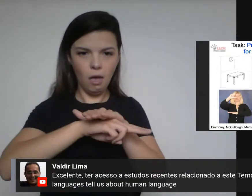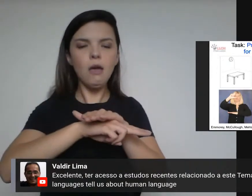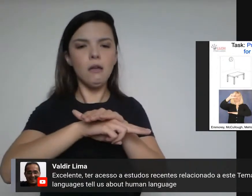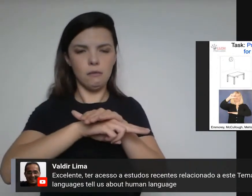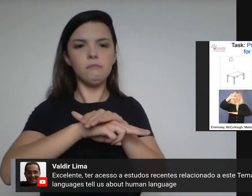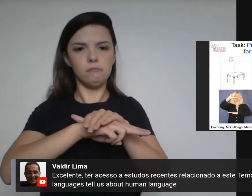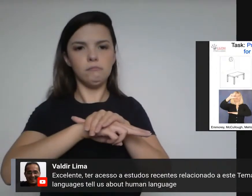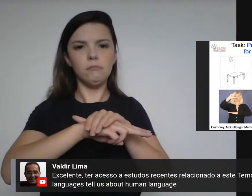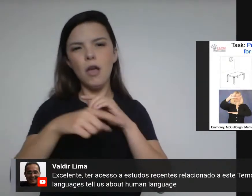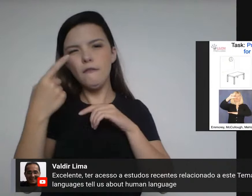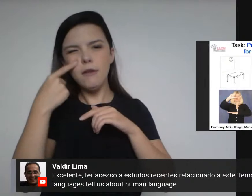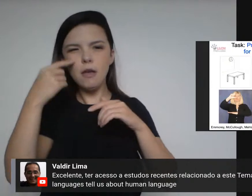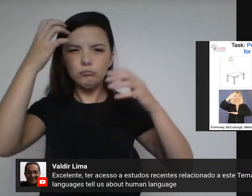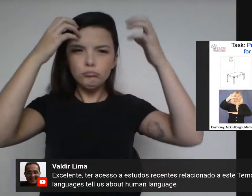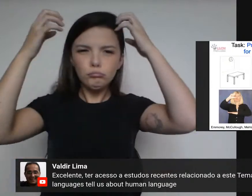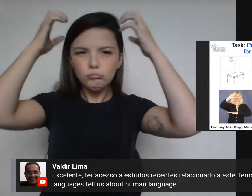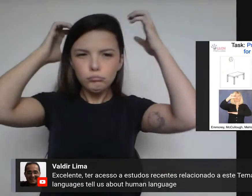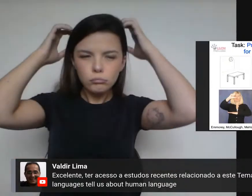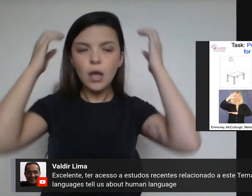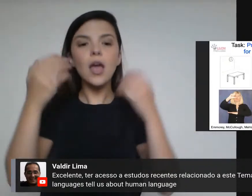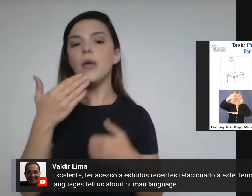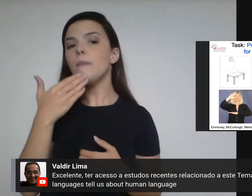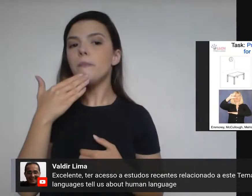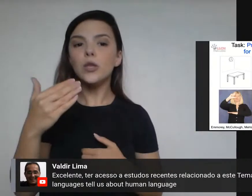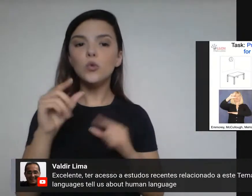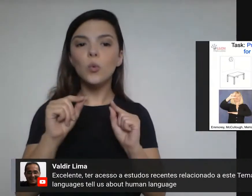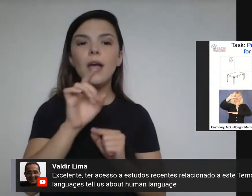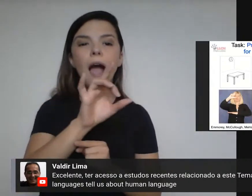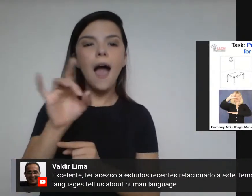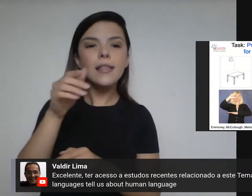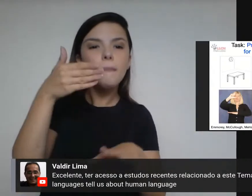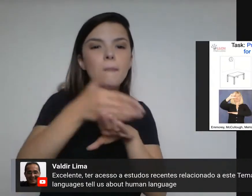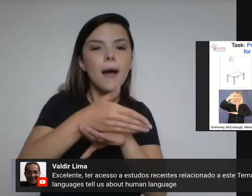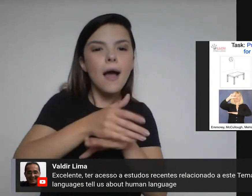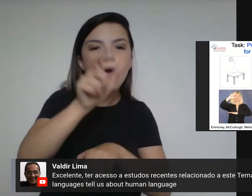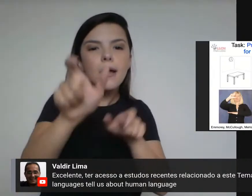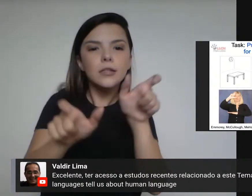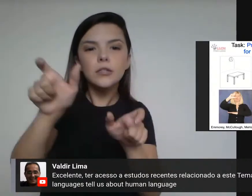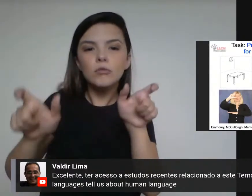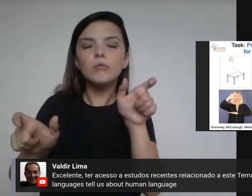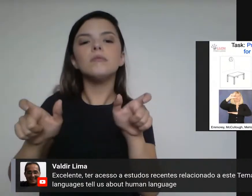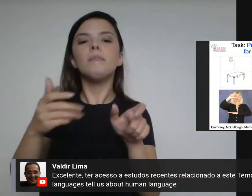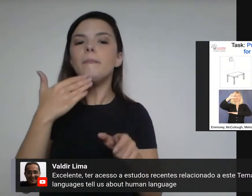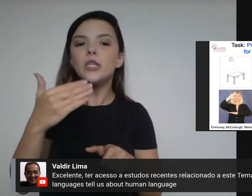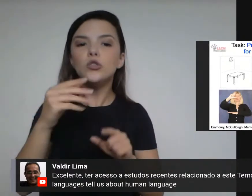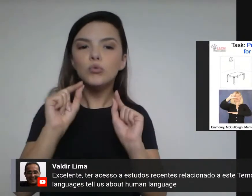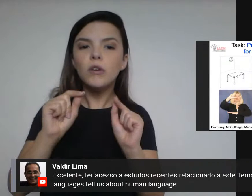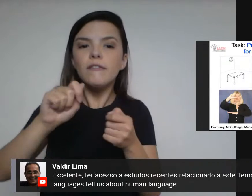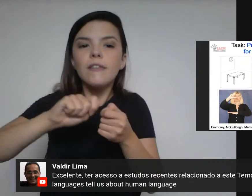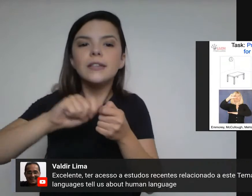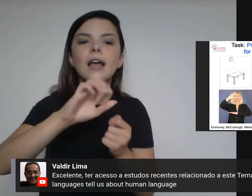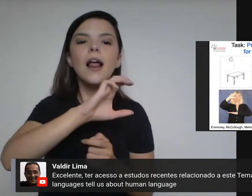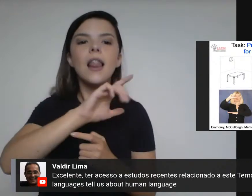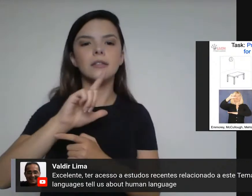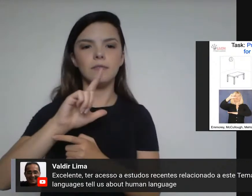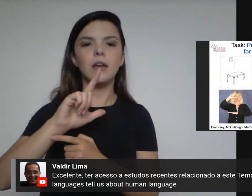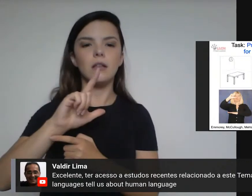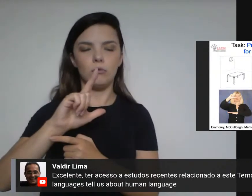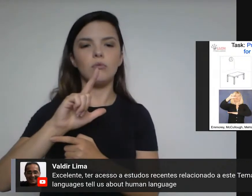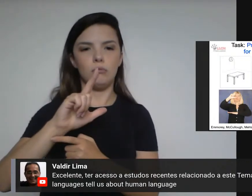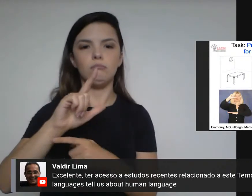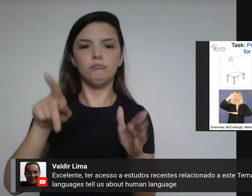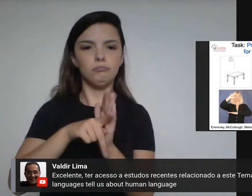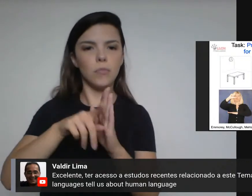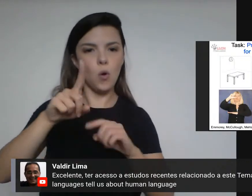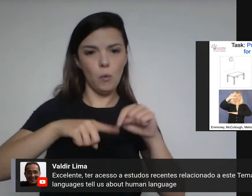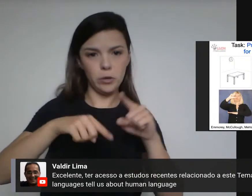to produce a classifier expression for the location of an object. So here you can see that the hand shape, the